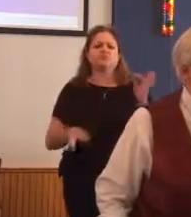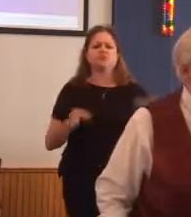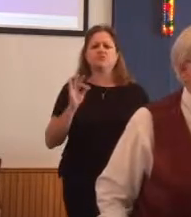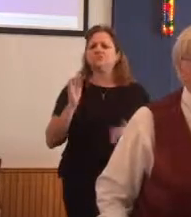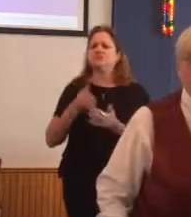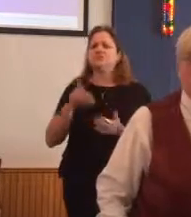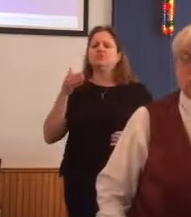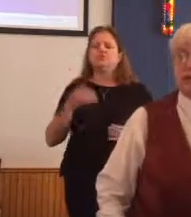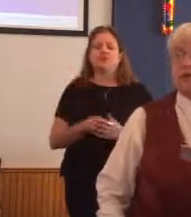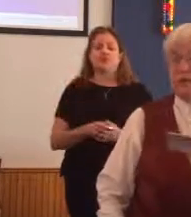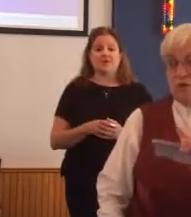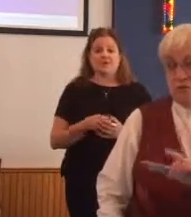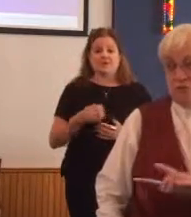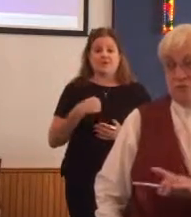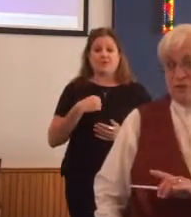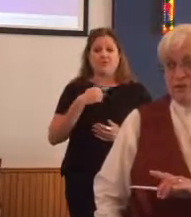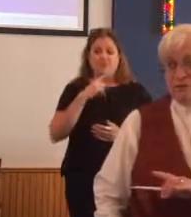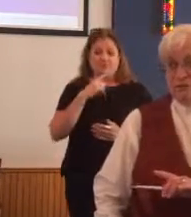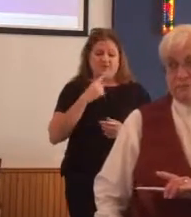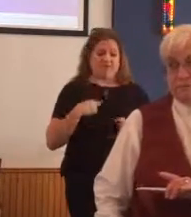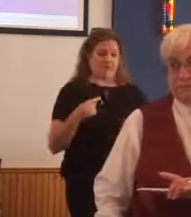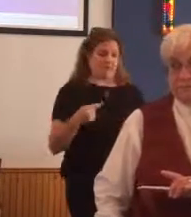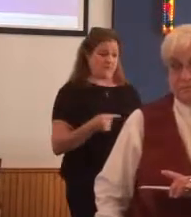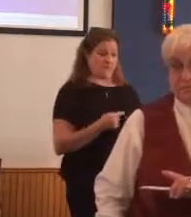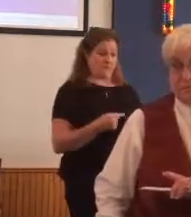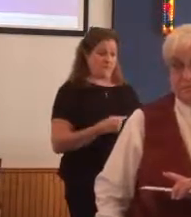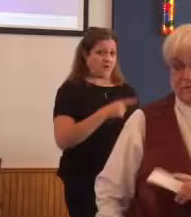Not because we were really harmed,